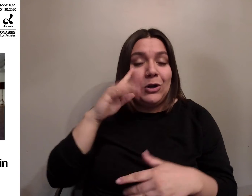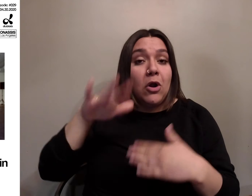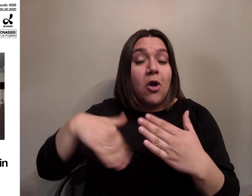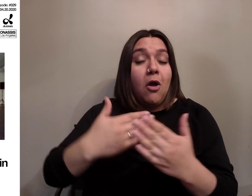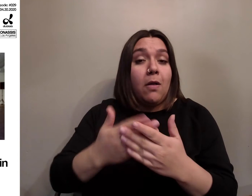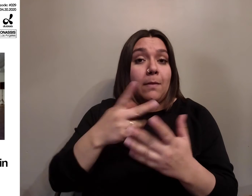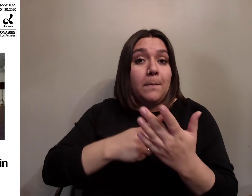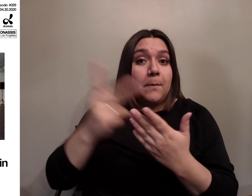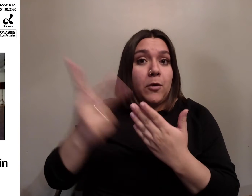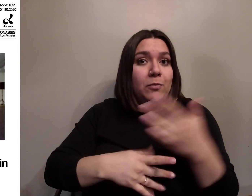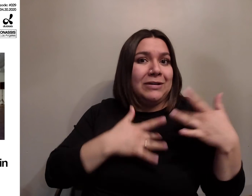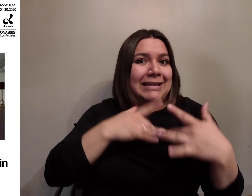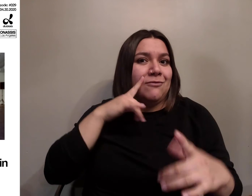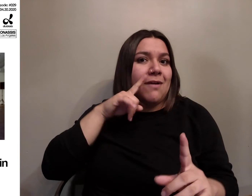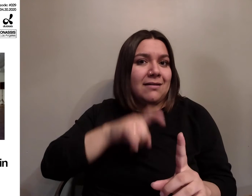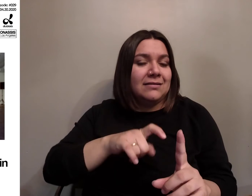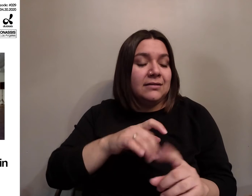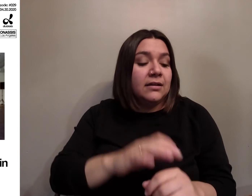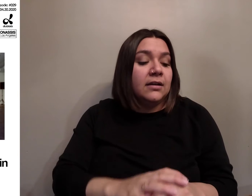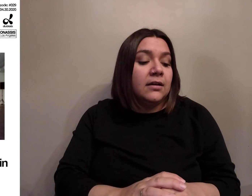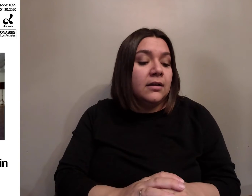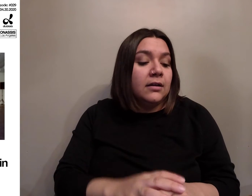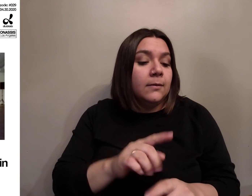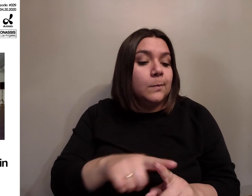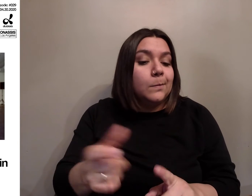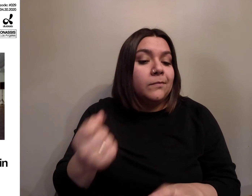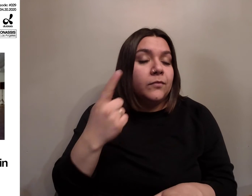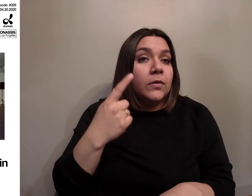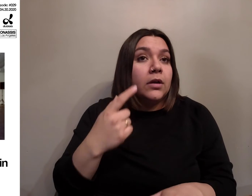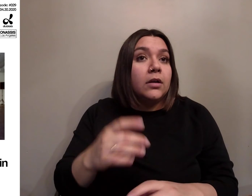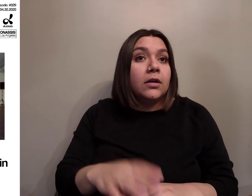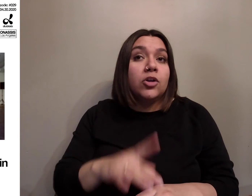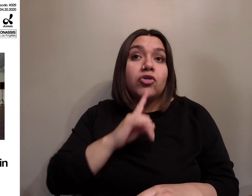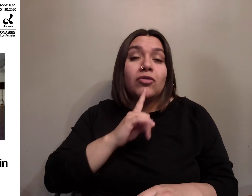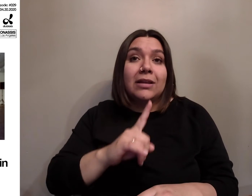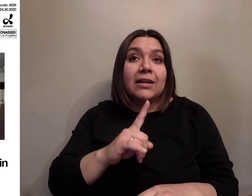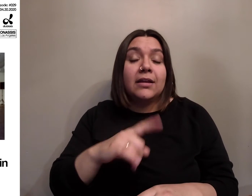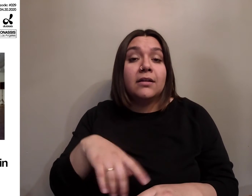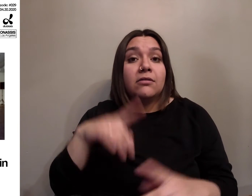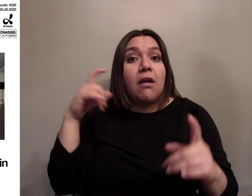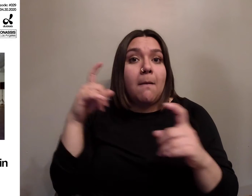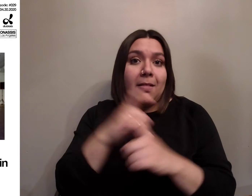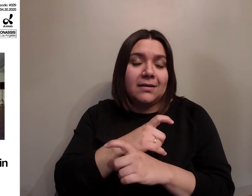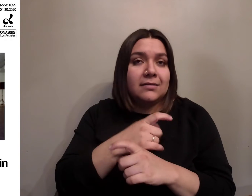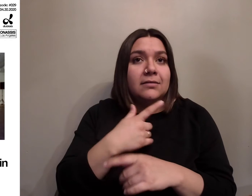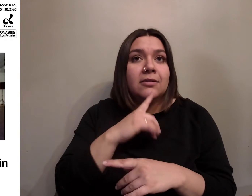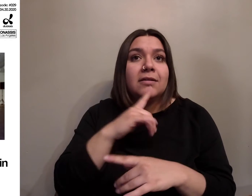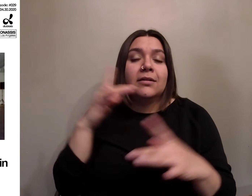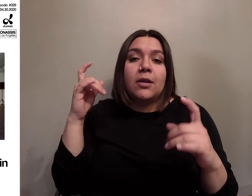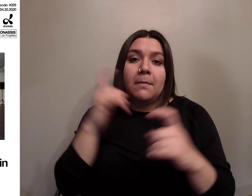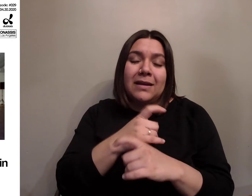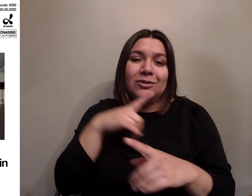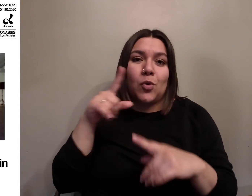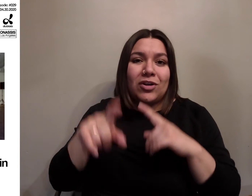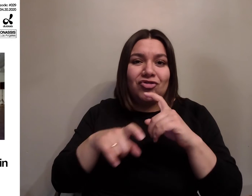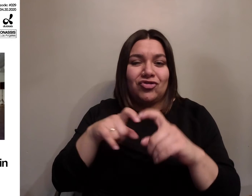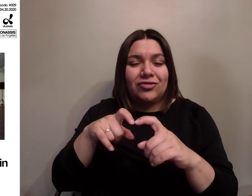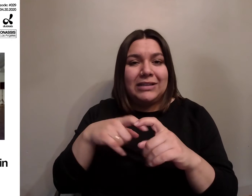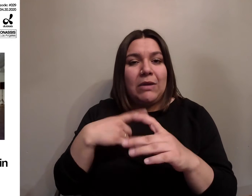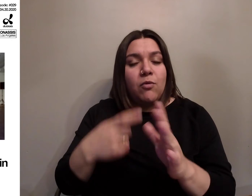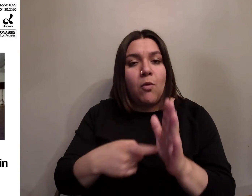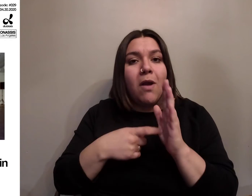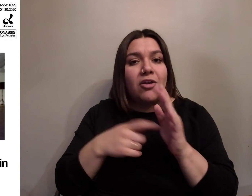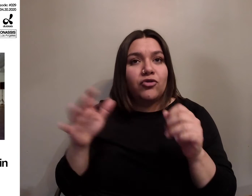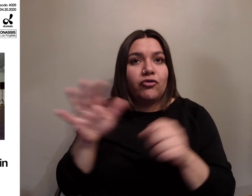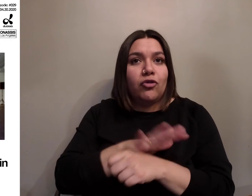practice of asking ourselves this question in many different ways and trying to imagine what